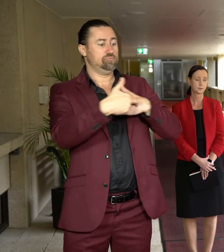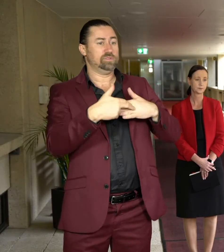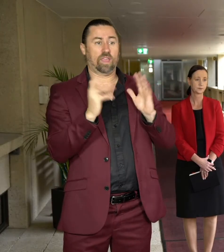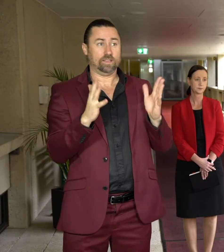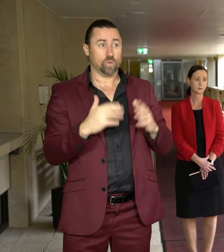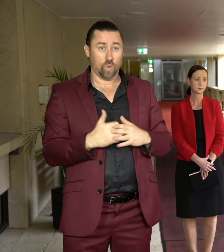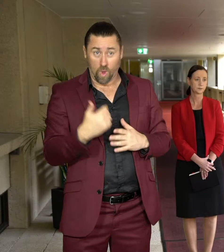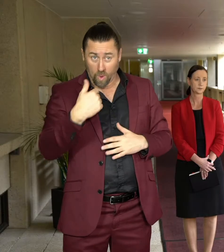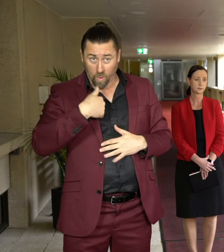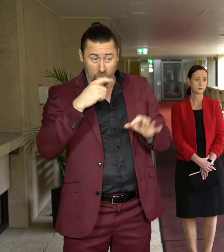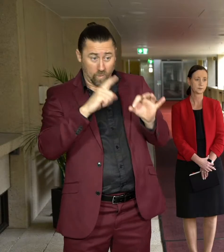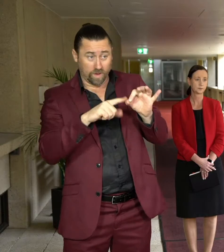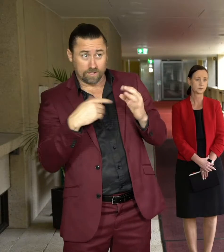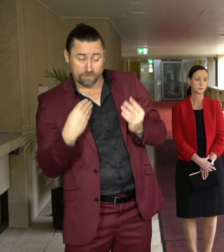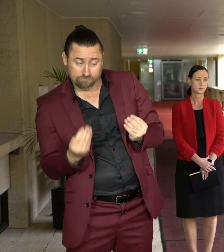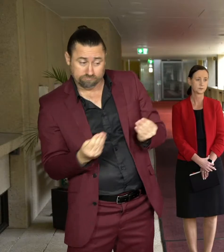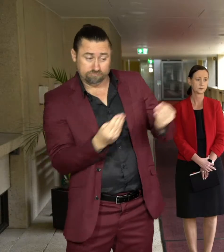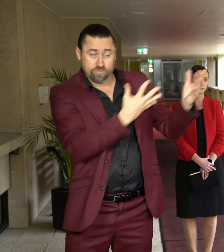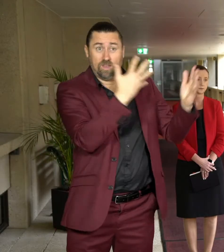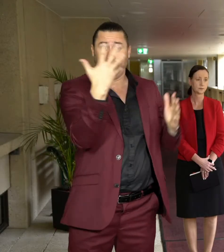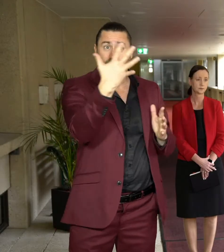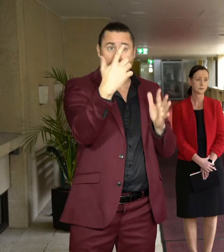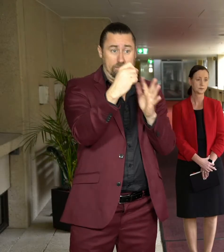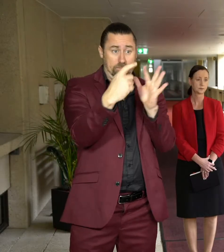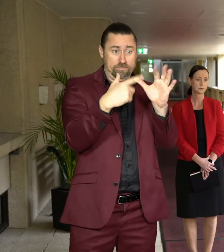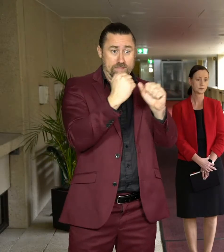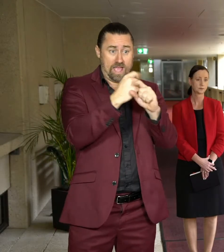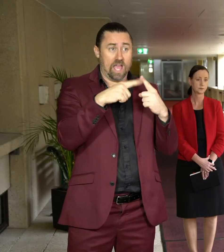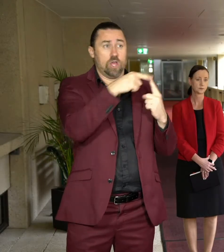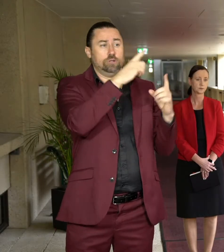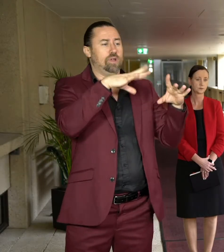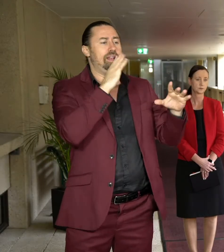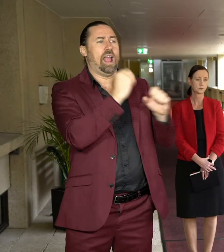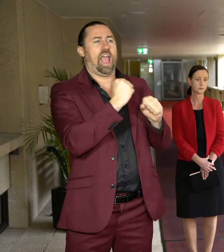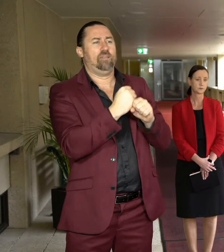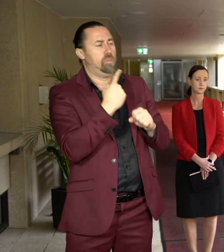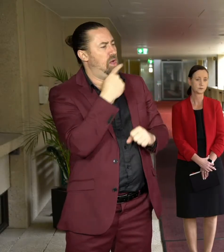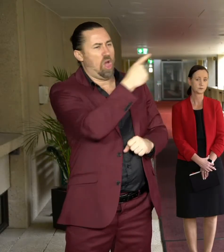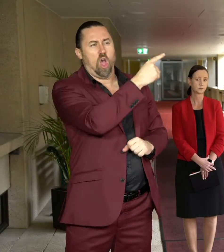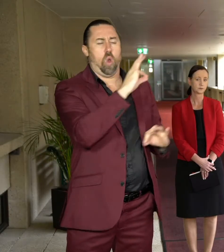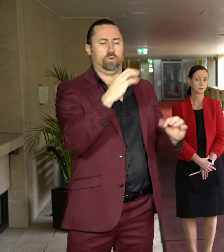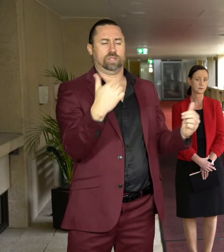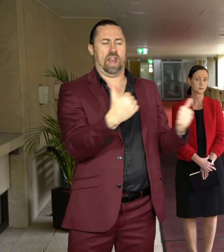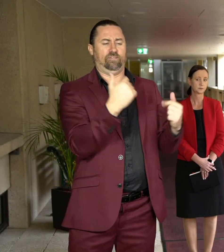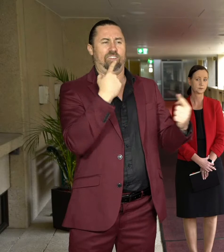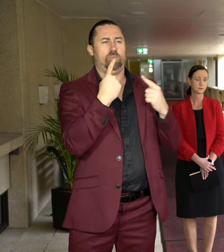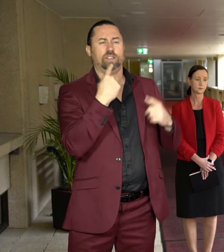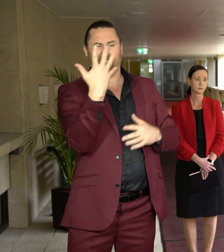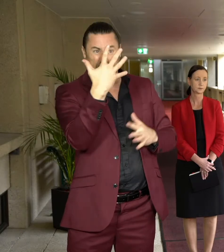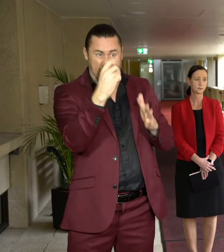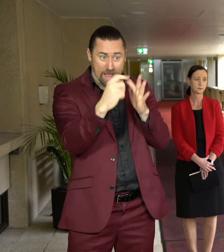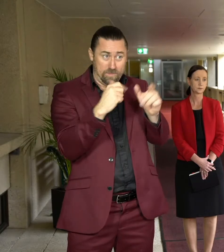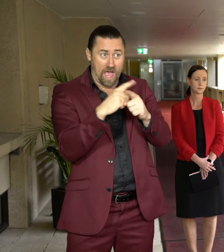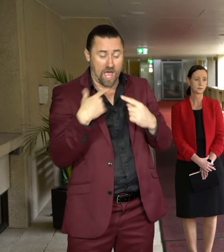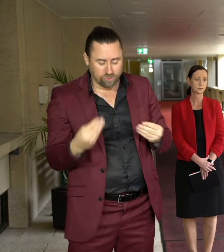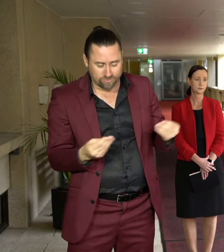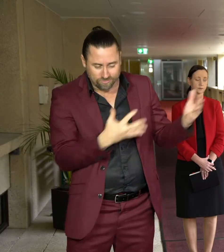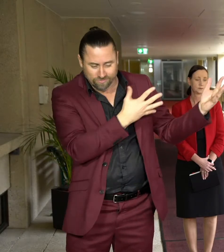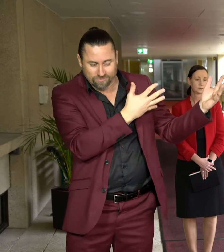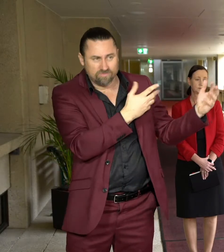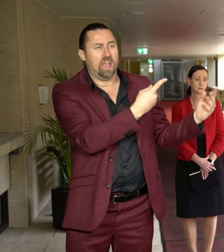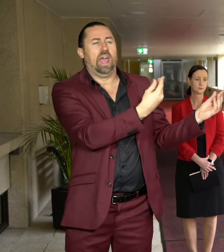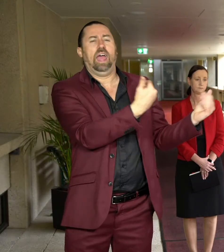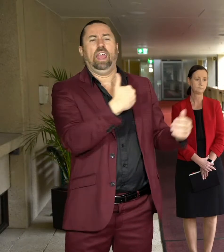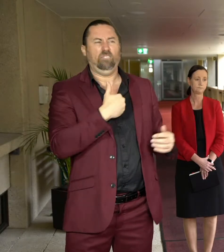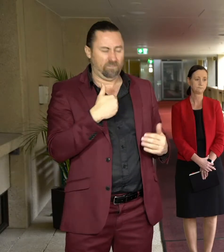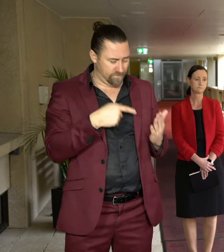a 15-page early proposal, we were told that that was far too little detail. Now, we will work with the